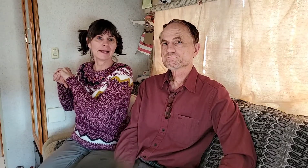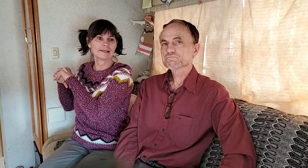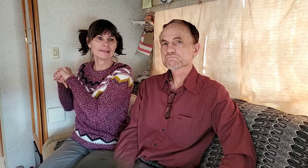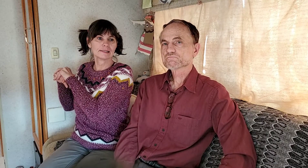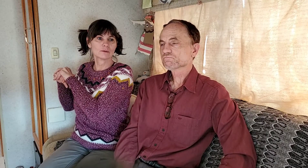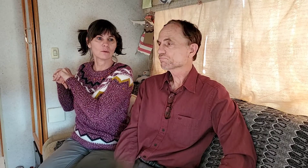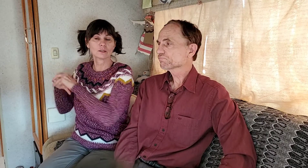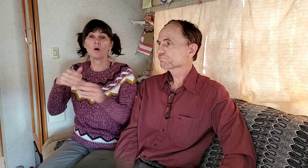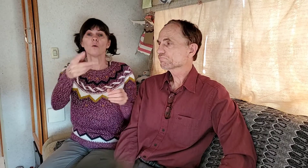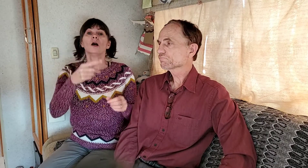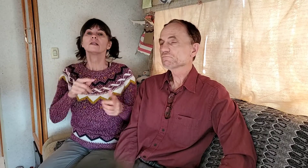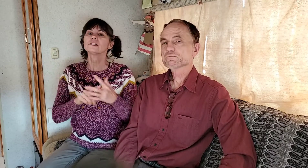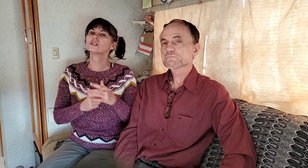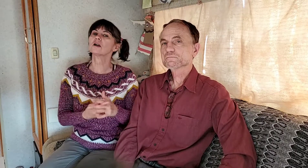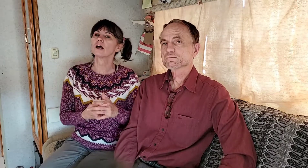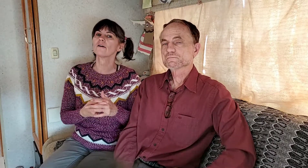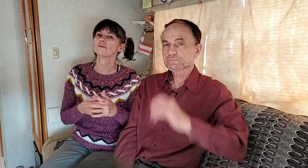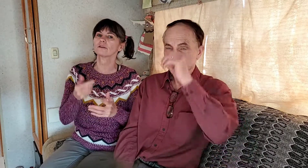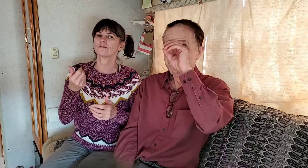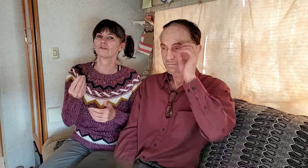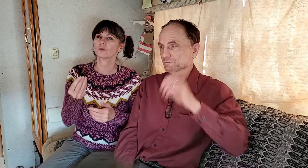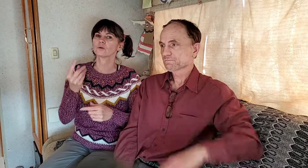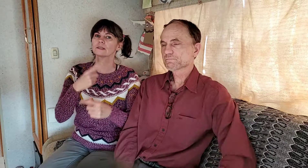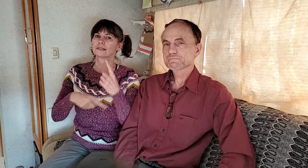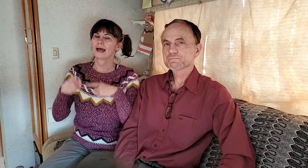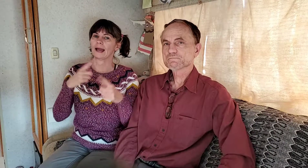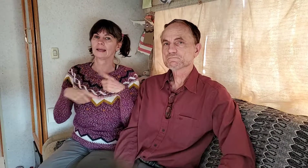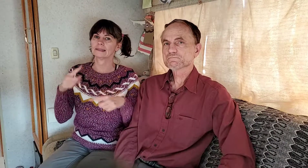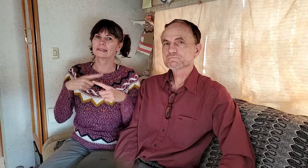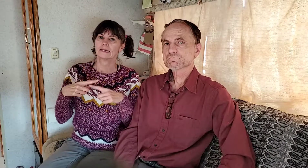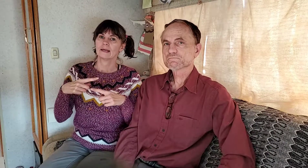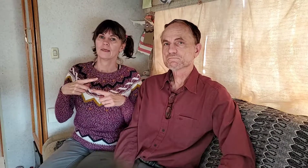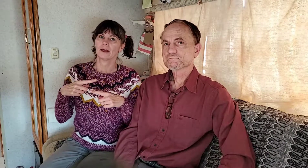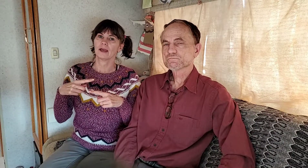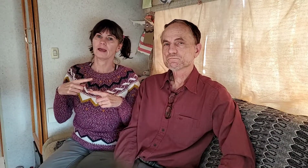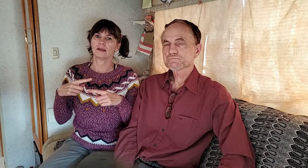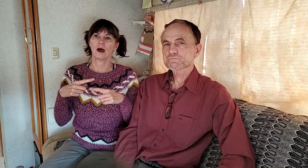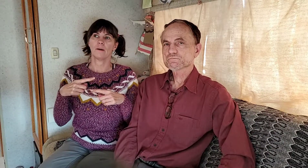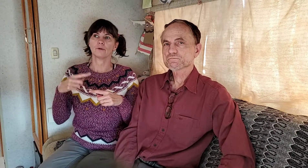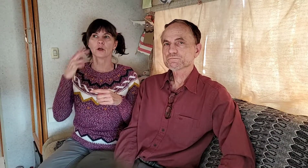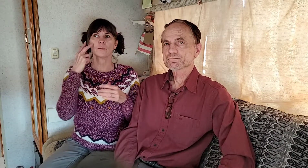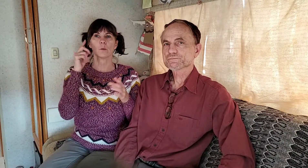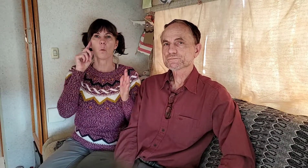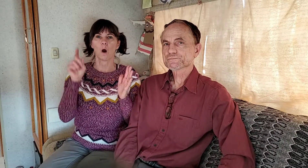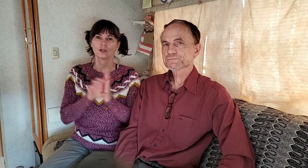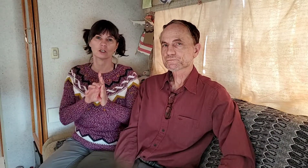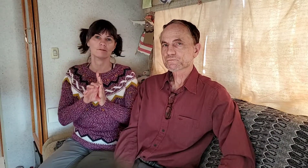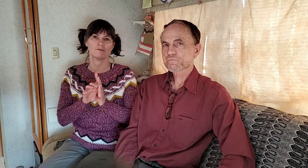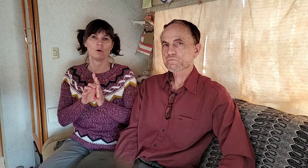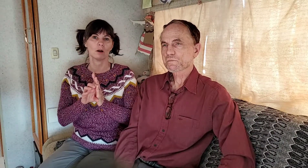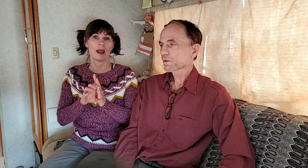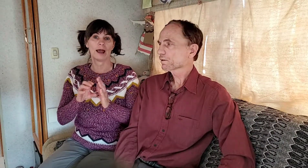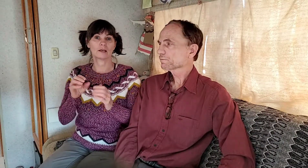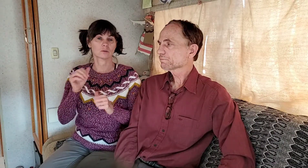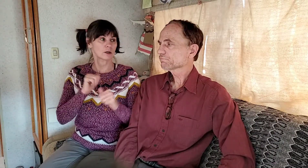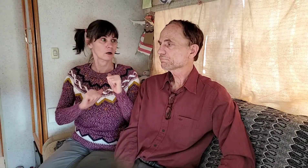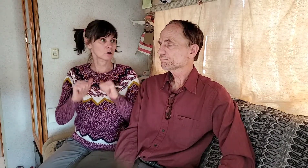And let's start off with a few signs that you can be watching for as we are doing